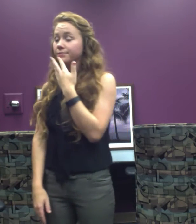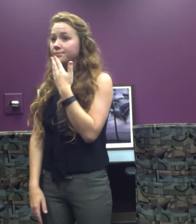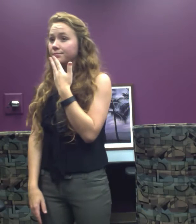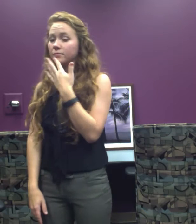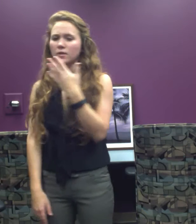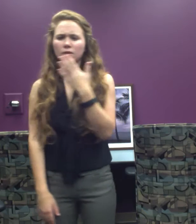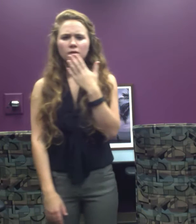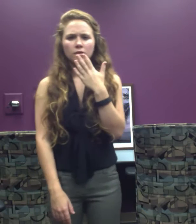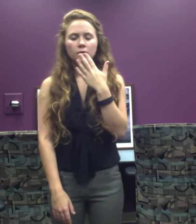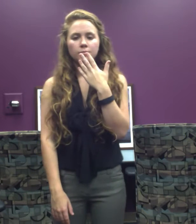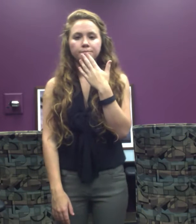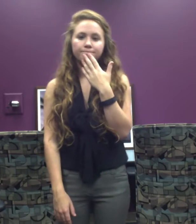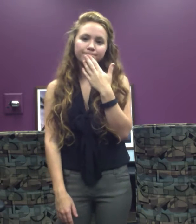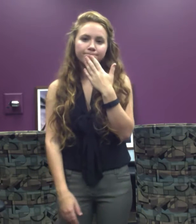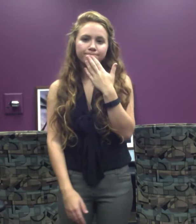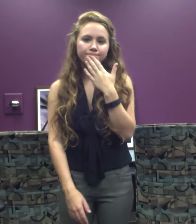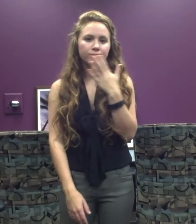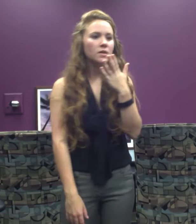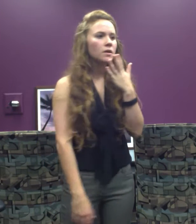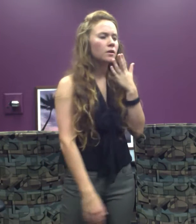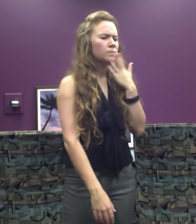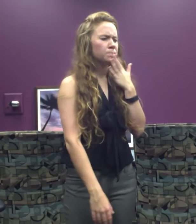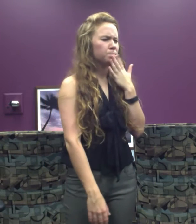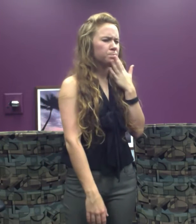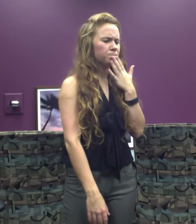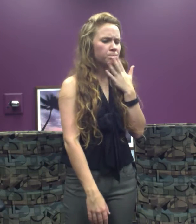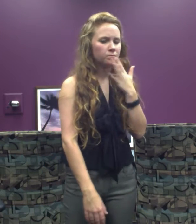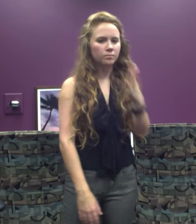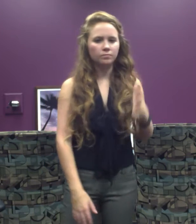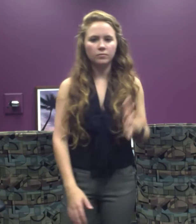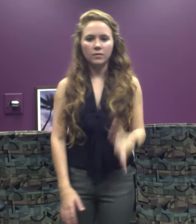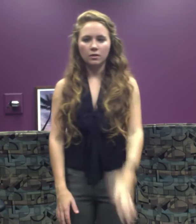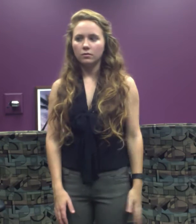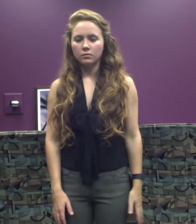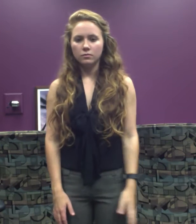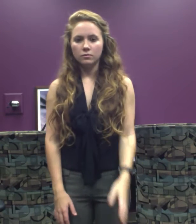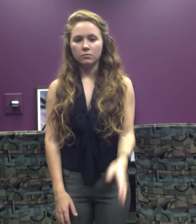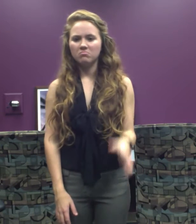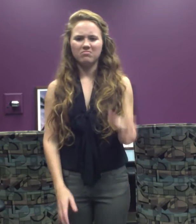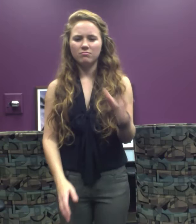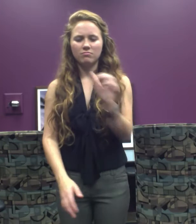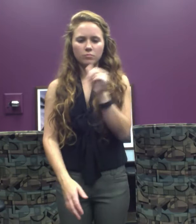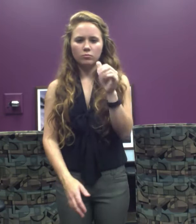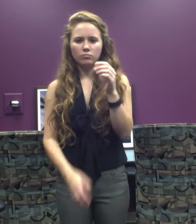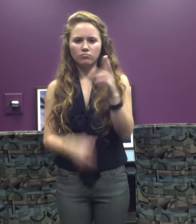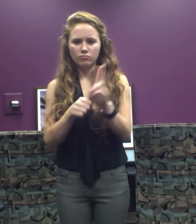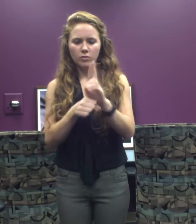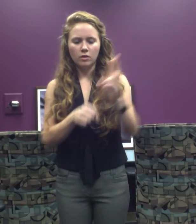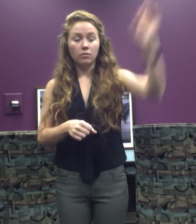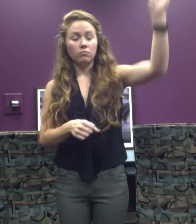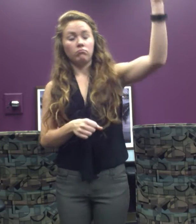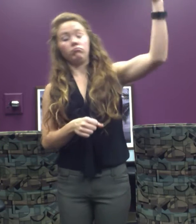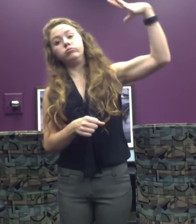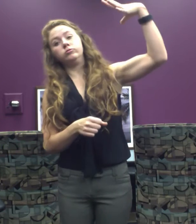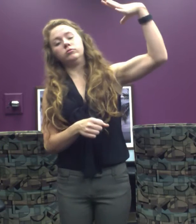light source like a highlight or a light overhead or bright sunlight. But what I would like you to do on the paper that you're bringing for